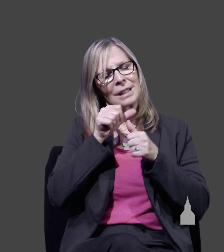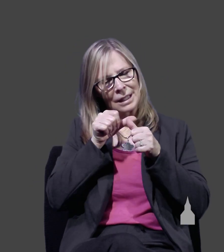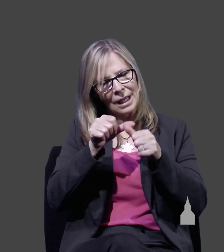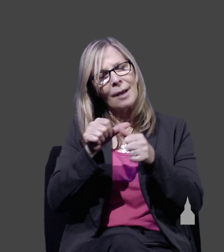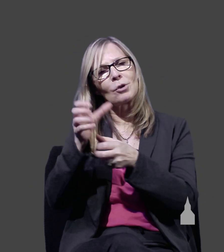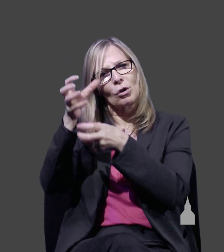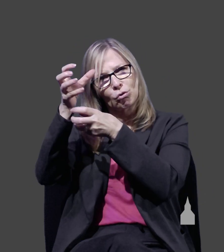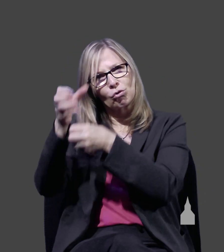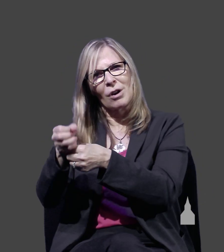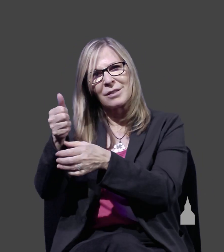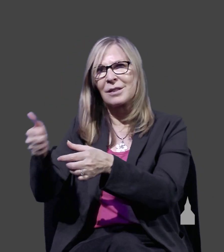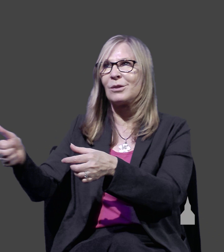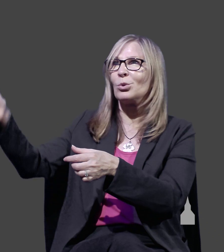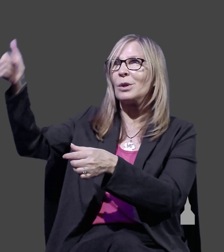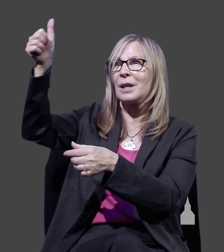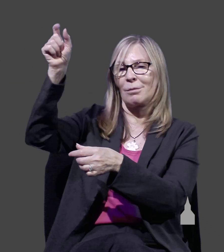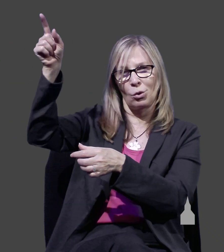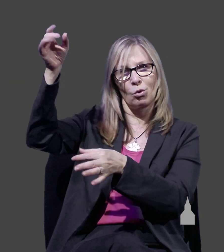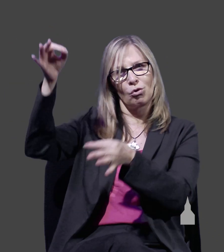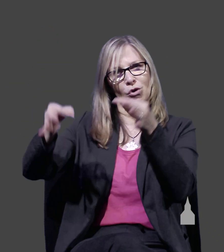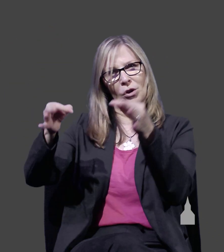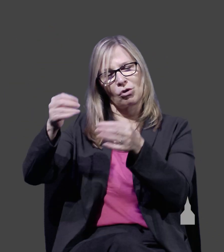himself to him who judges righteously.